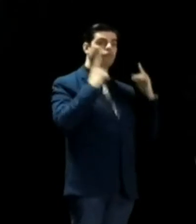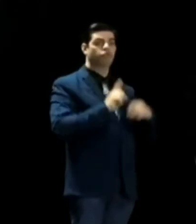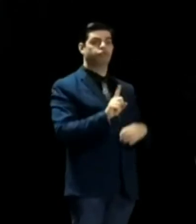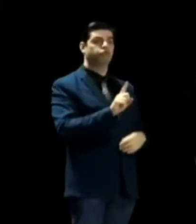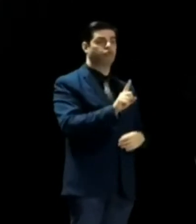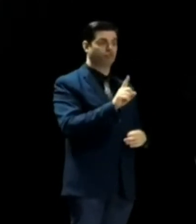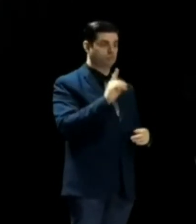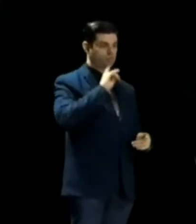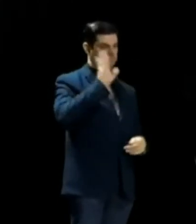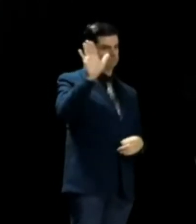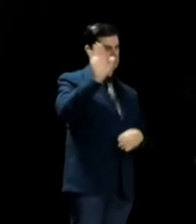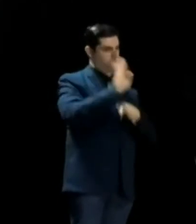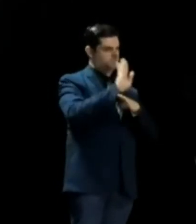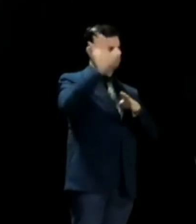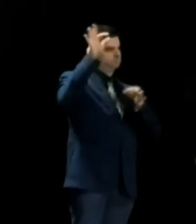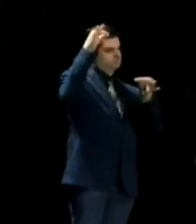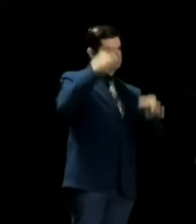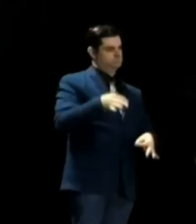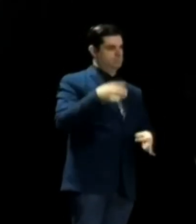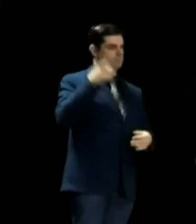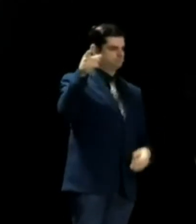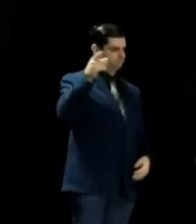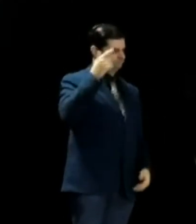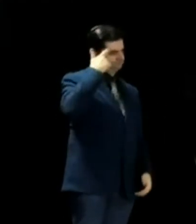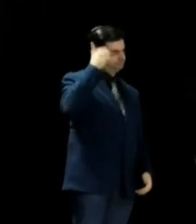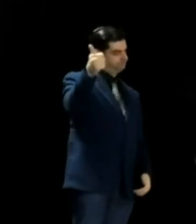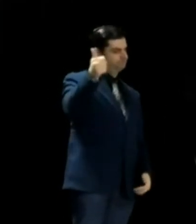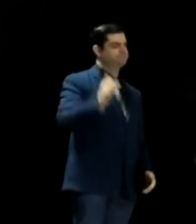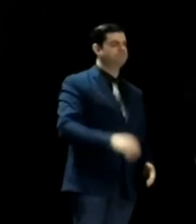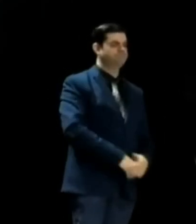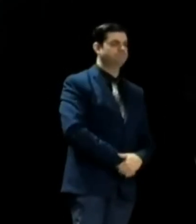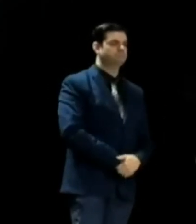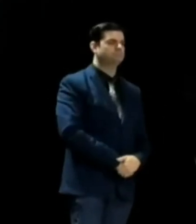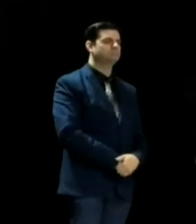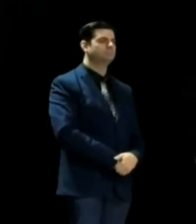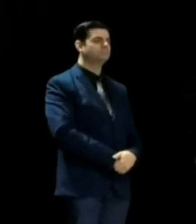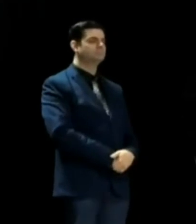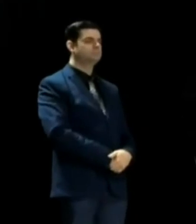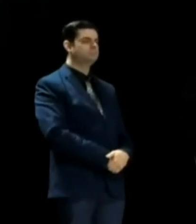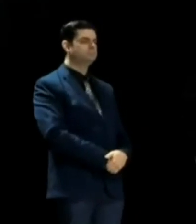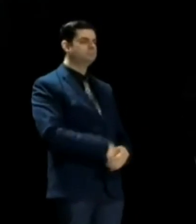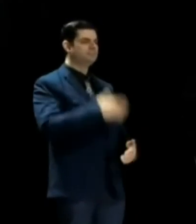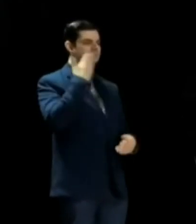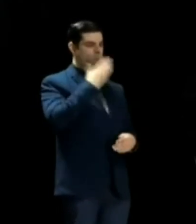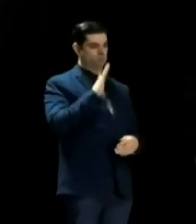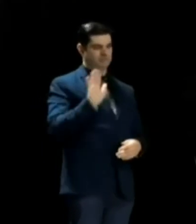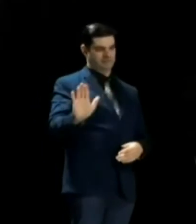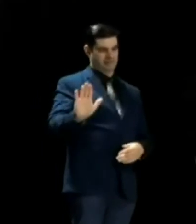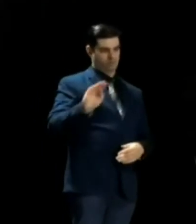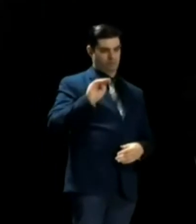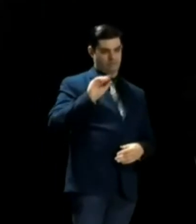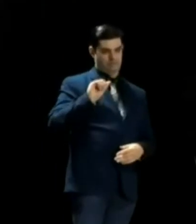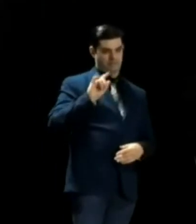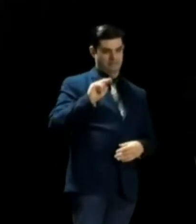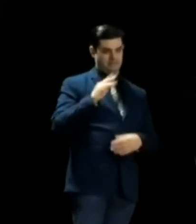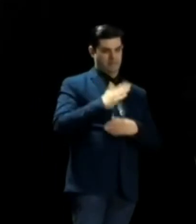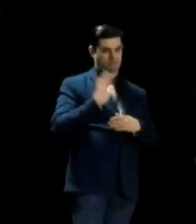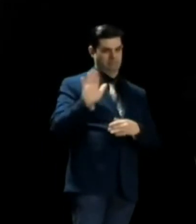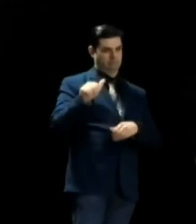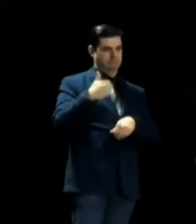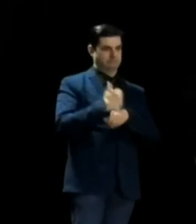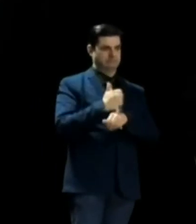giving interpretation of what the existing executive order is, or if they did their own order. But certainly that's common sense to